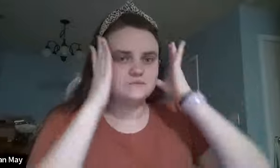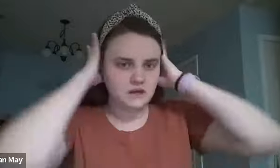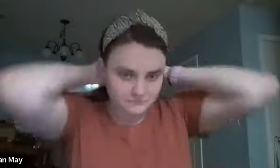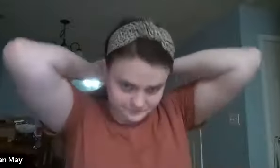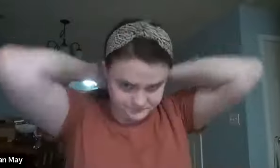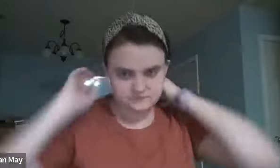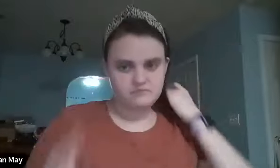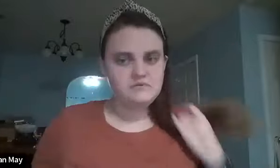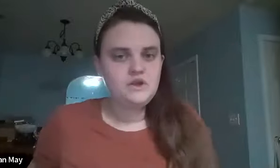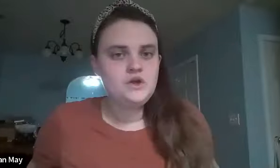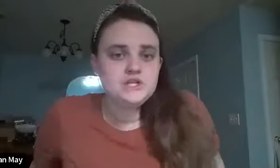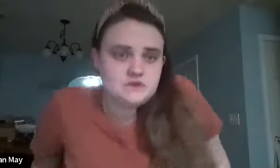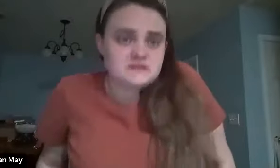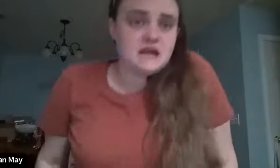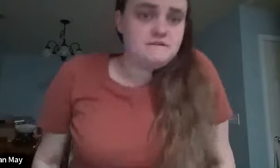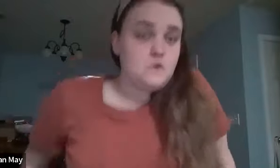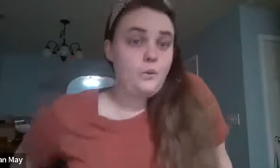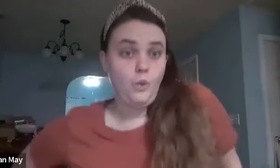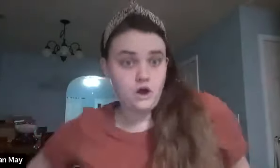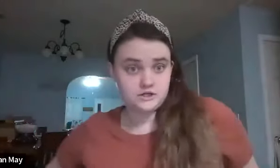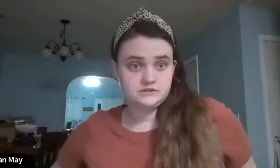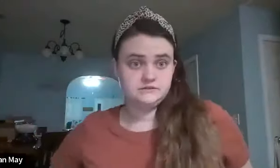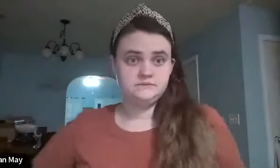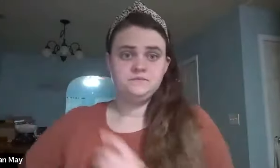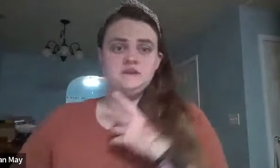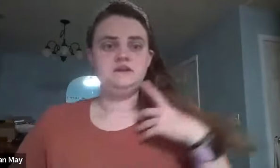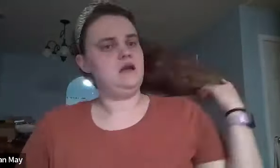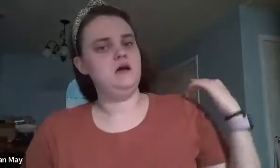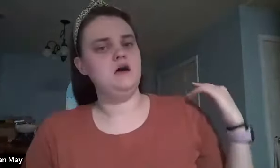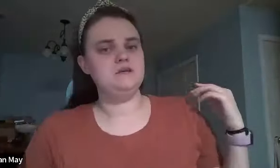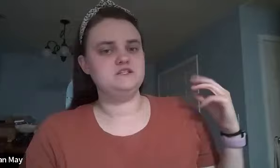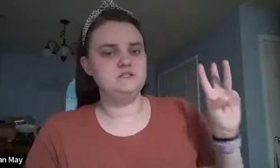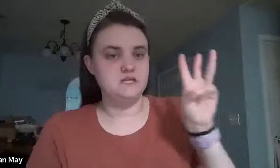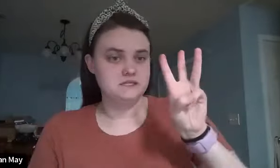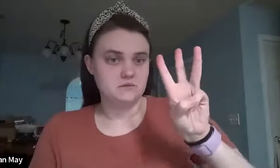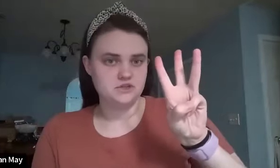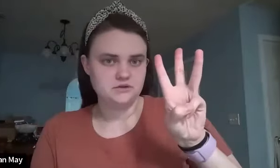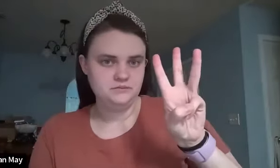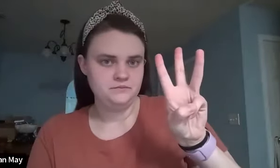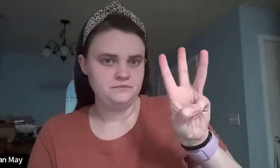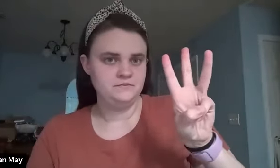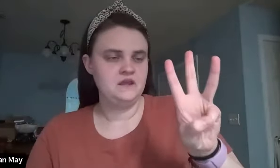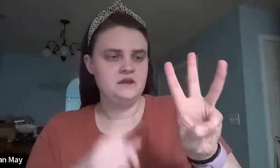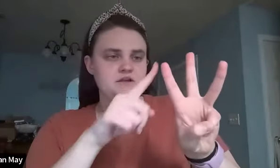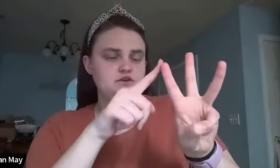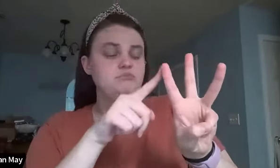Okay. So the sign for water is going to be a W. Your